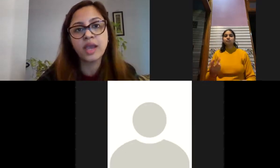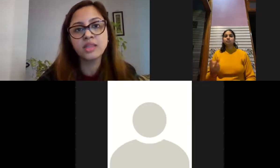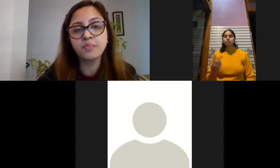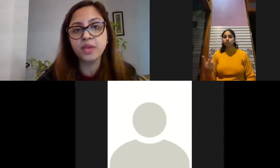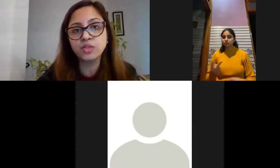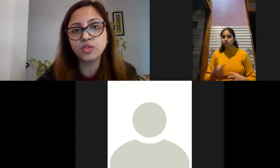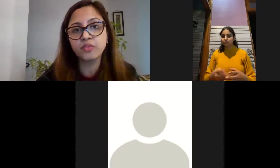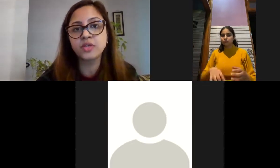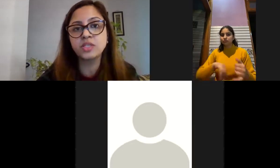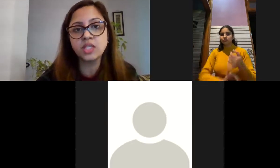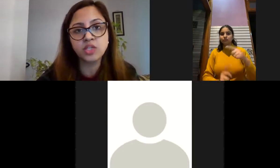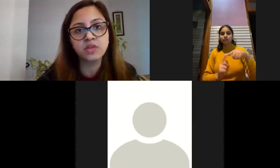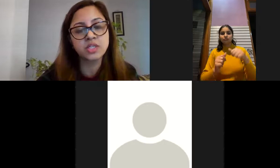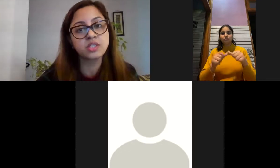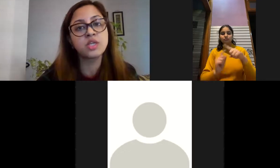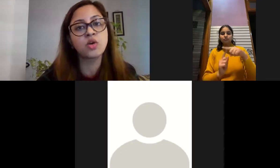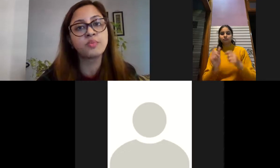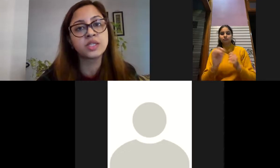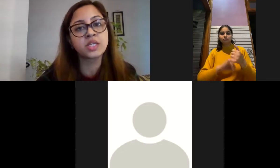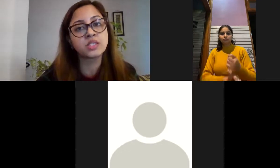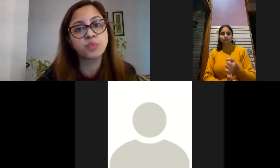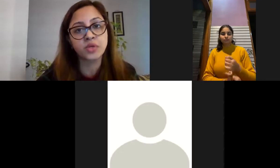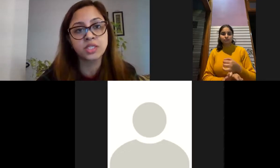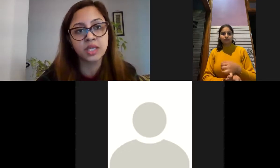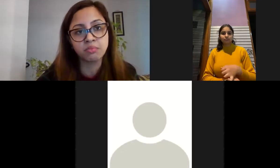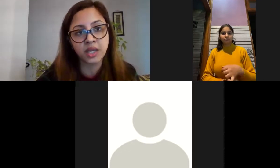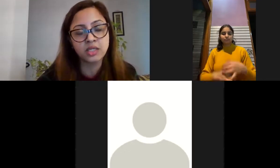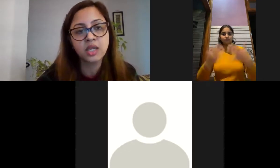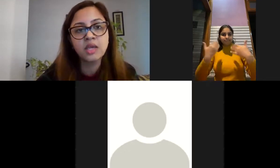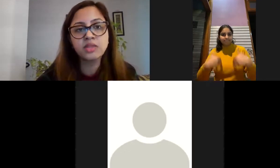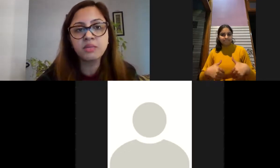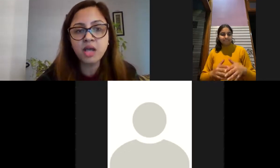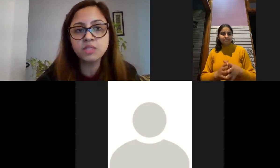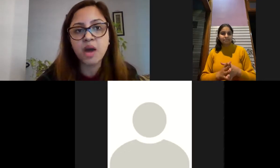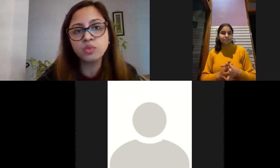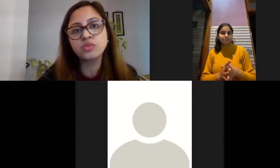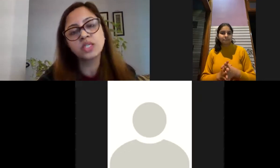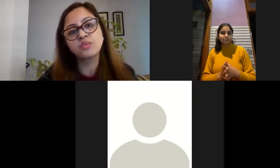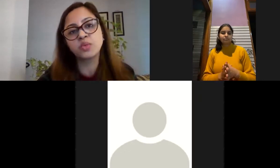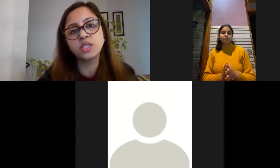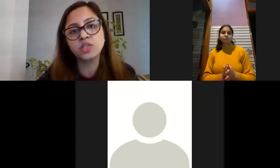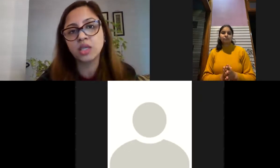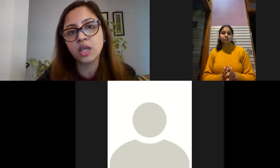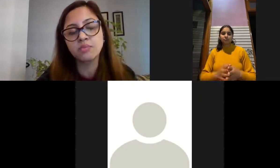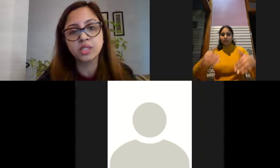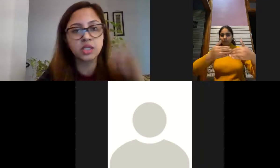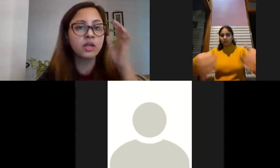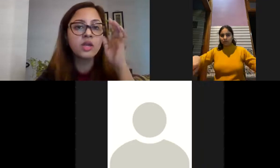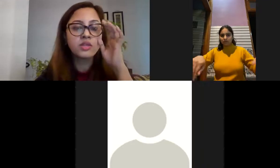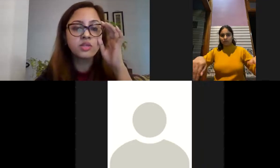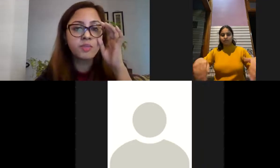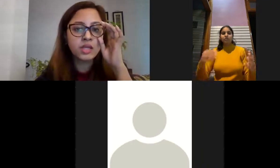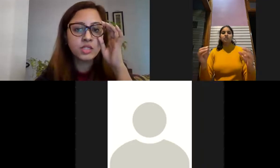quo and the perils of her degeneracy of Bertha's body and mind. There are marked boundaries between Jane and